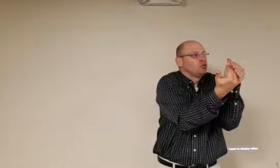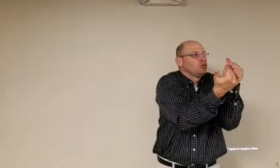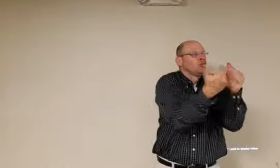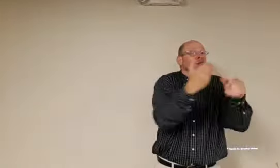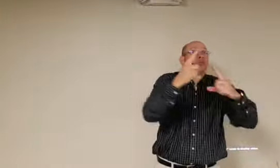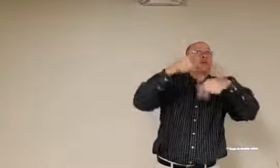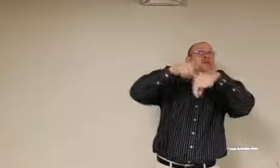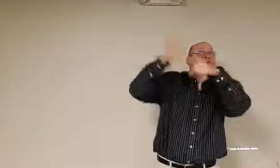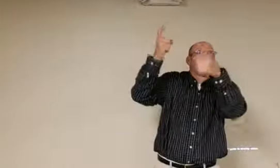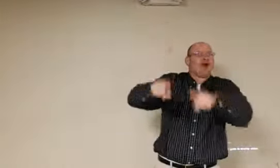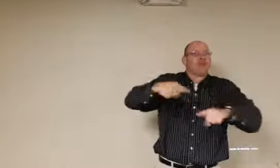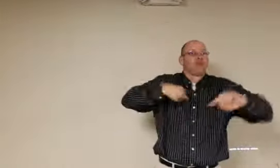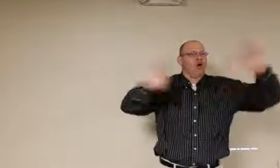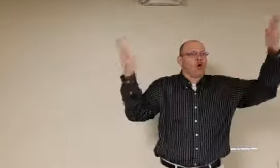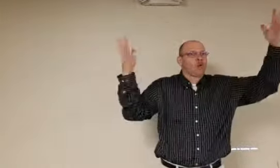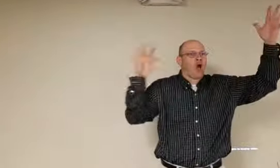to be ready for that future time.